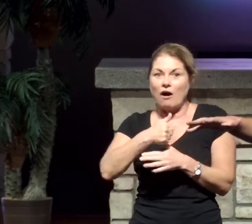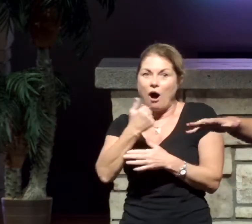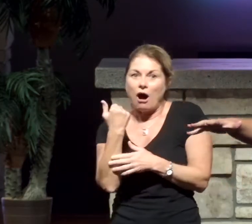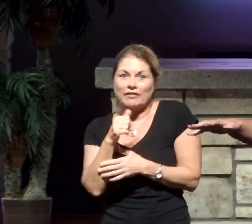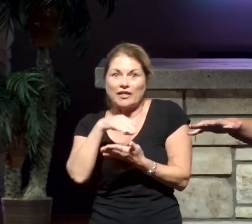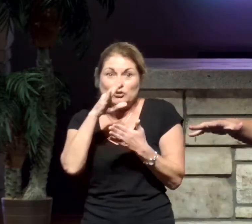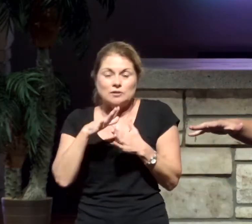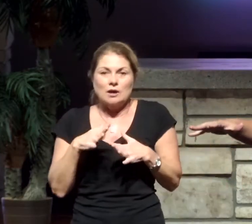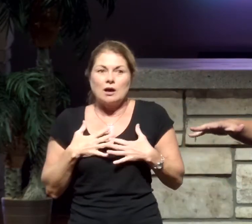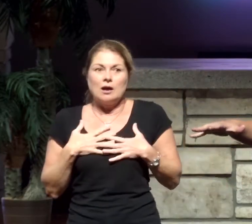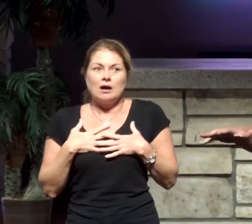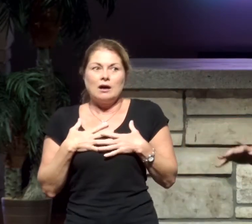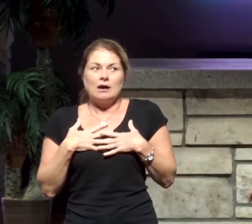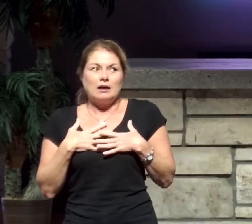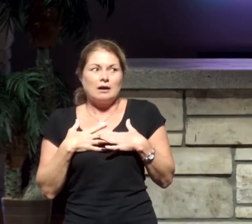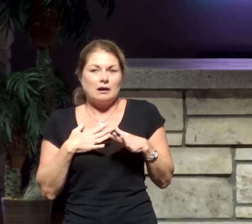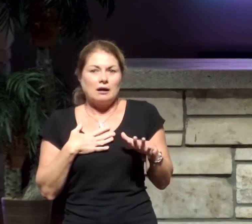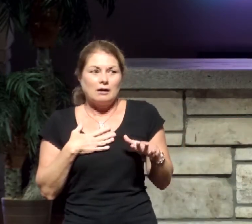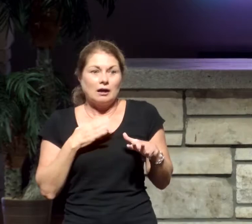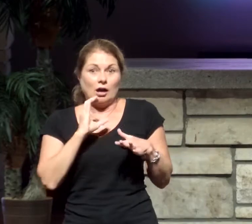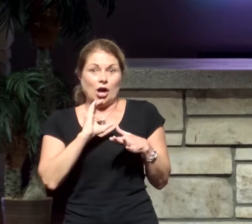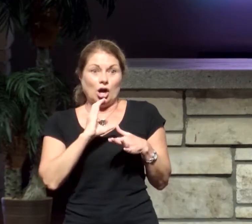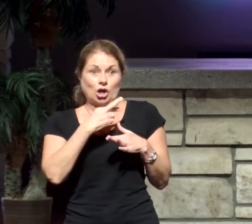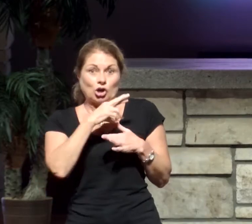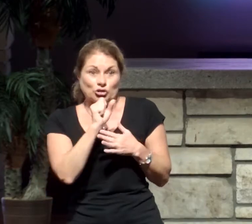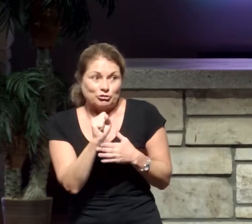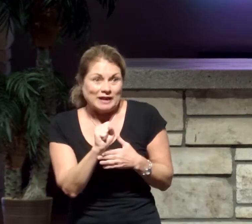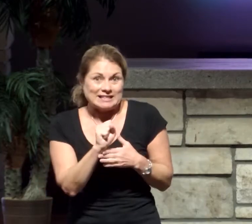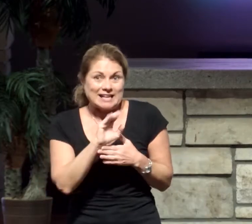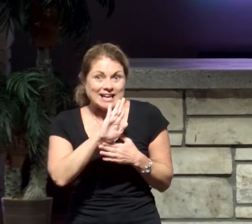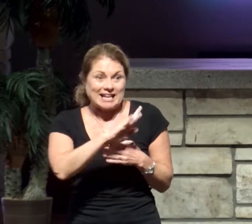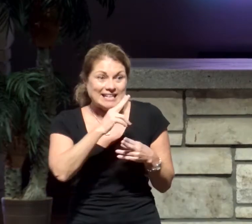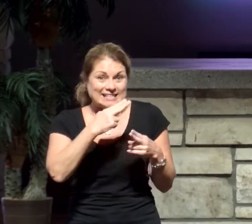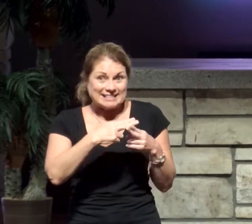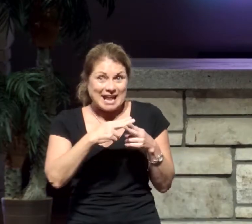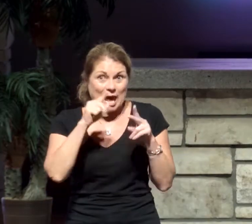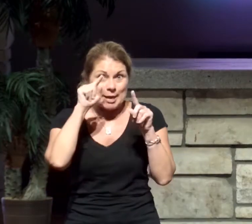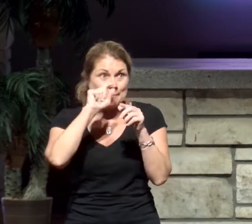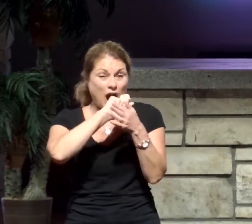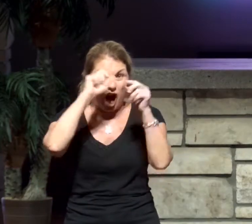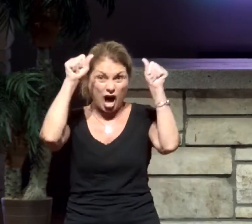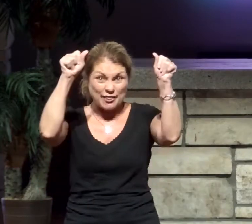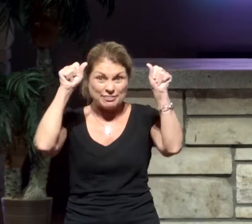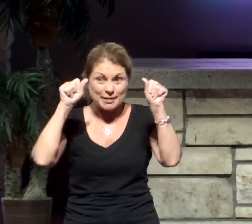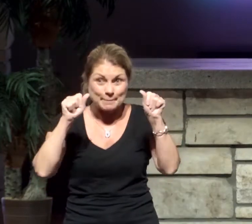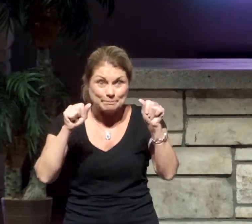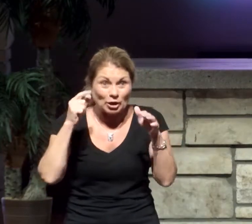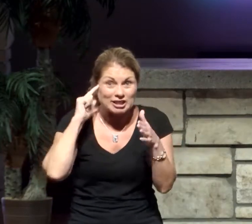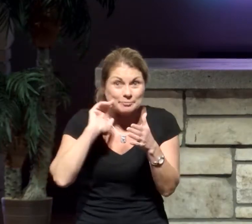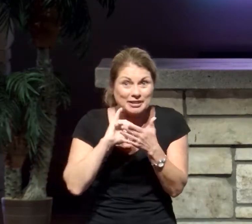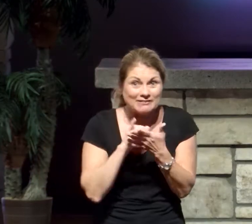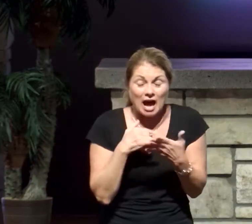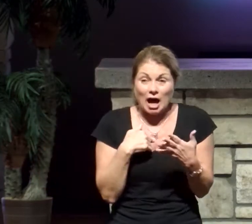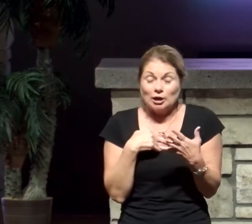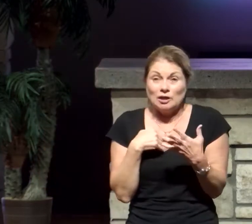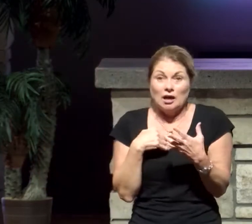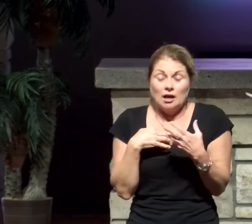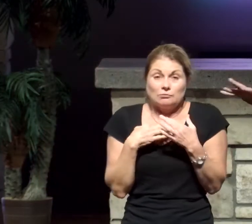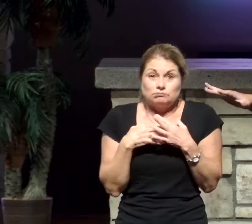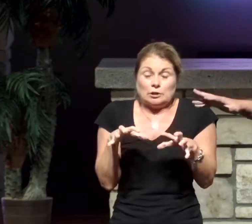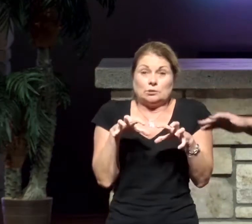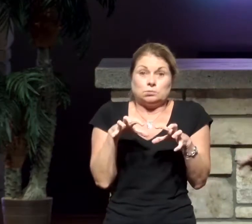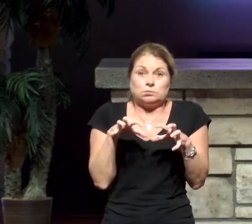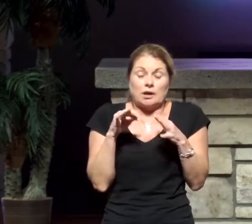room. Oh, Christopher got his name on the clipboard. Can you believe that? And I was just sitting there frozen, embarrassed.